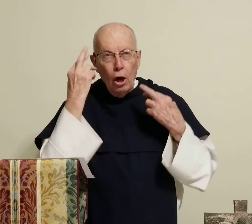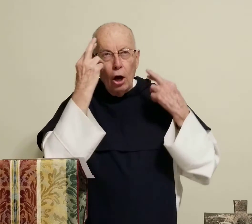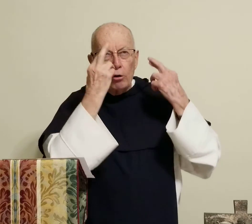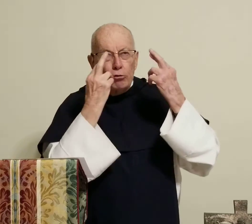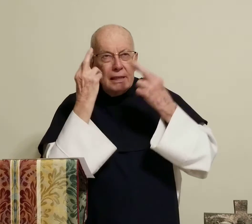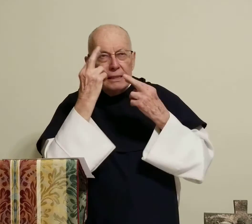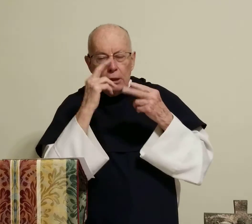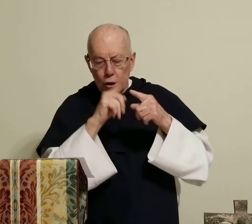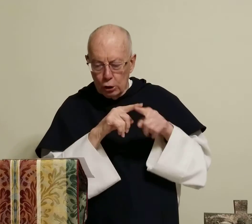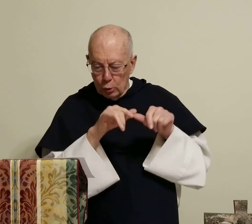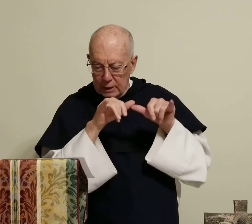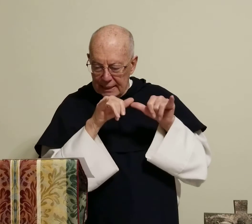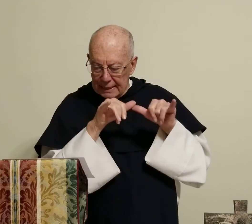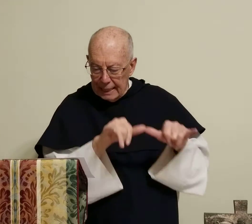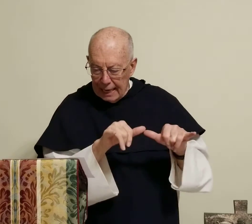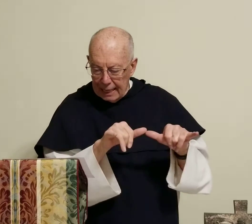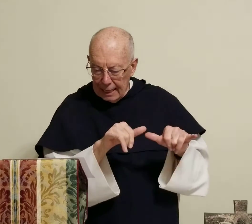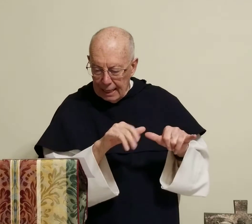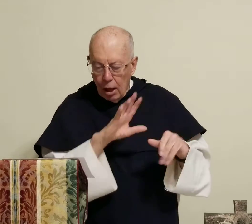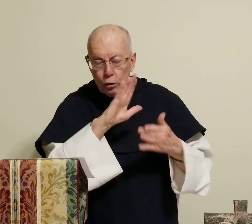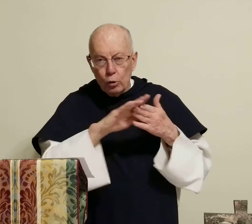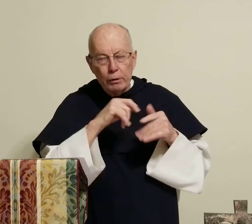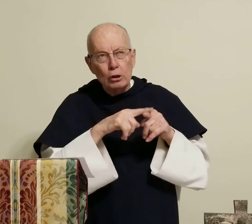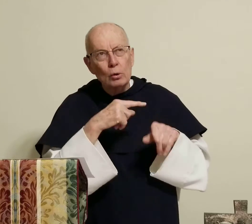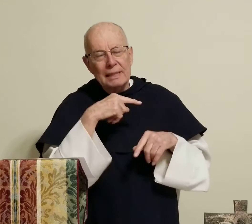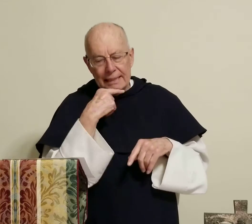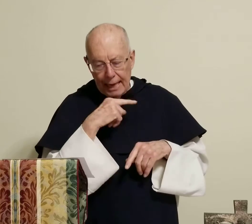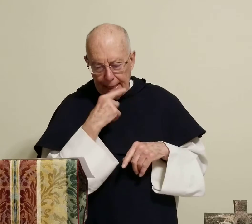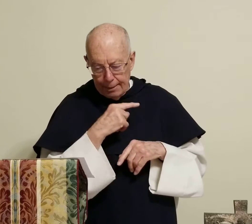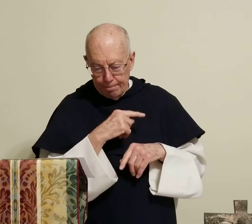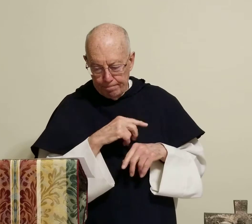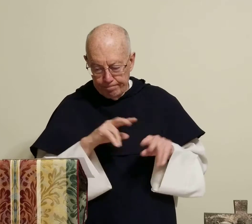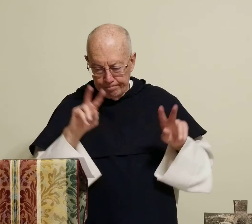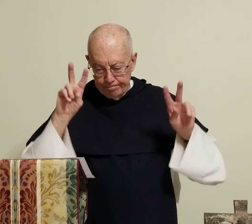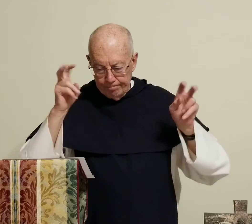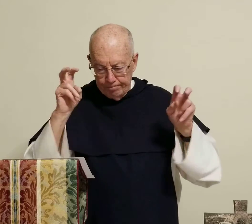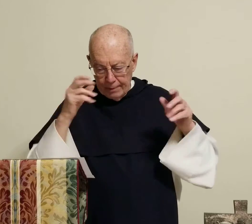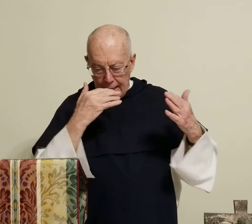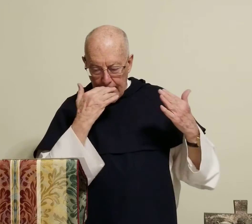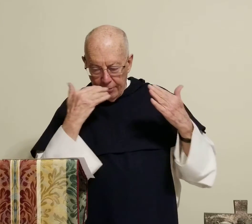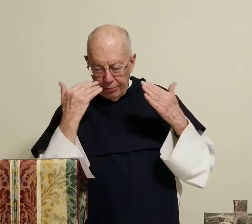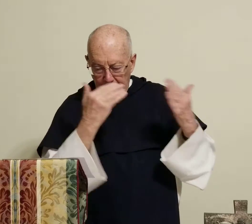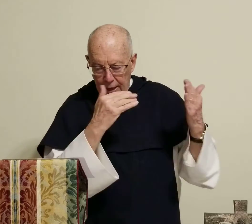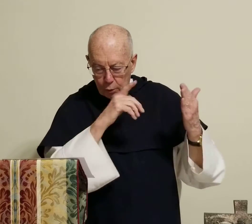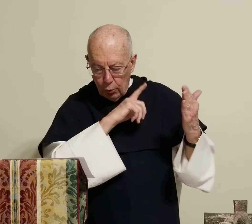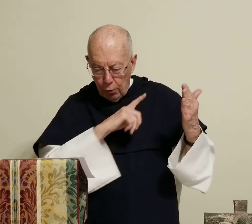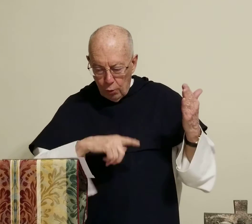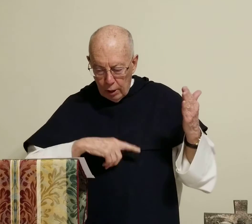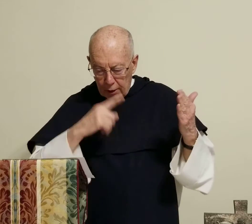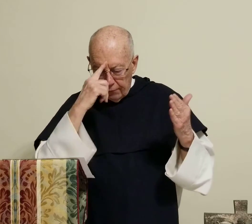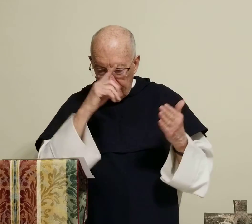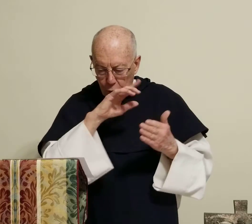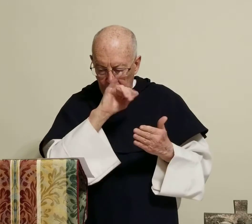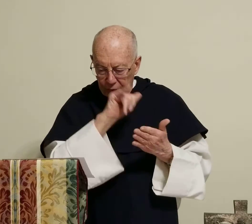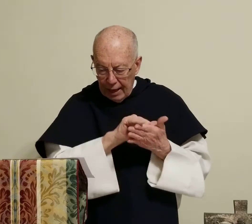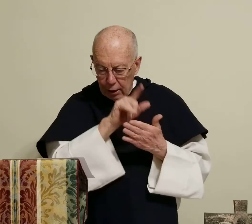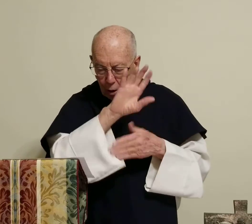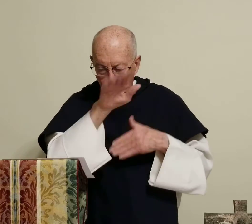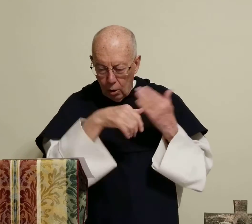a reason to stay, to say, thank the Lord for that all